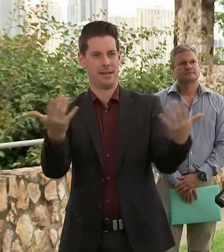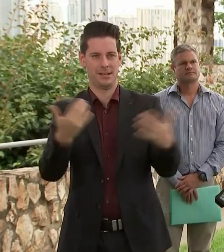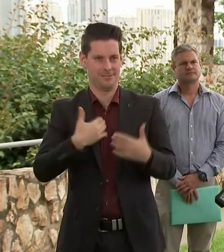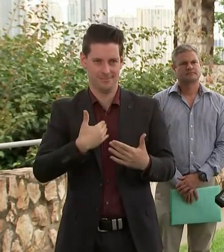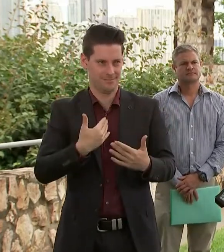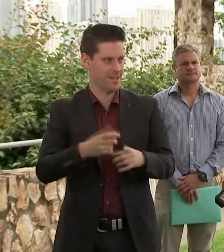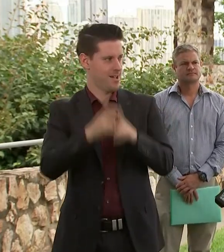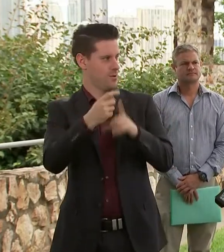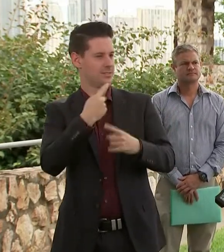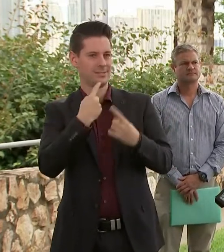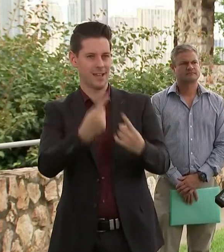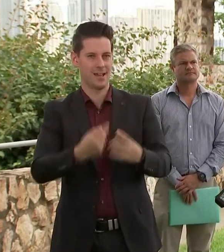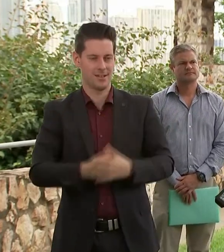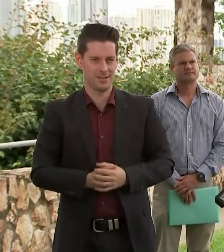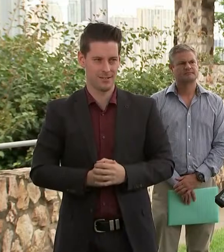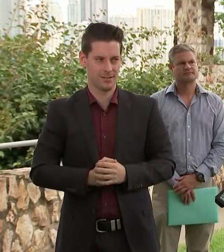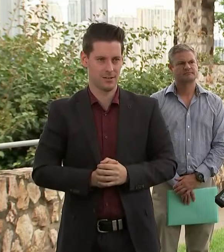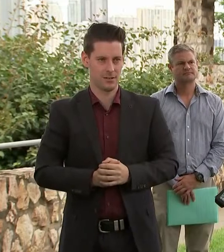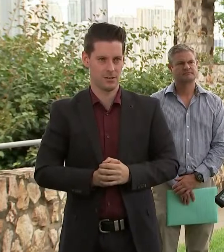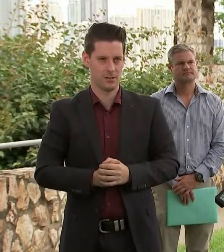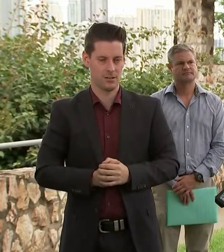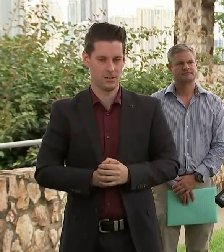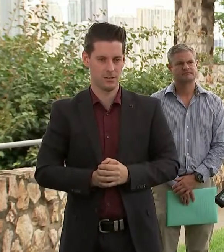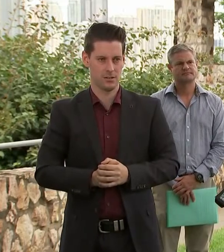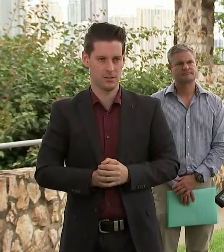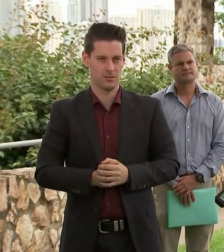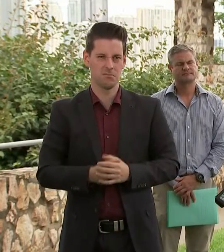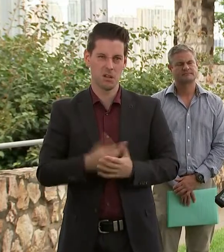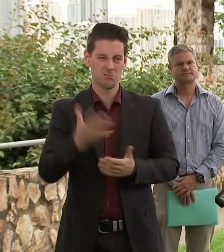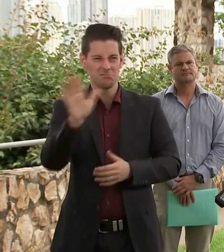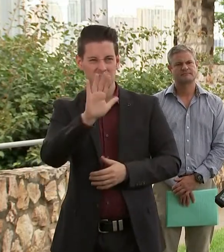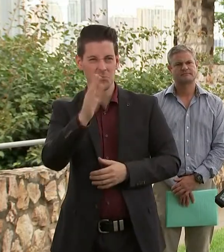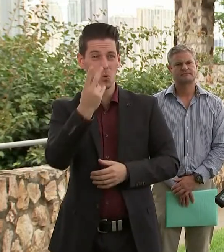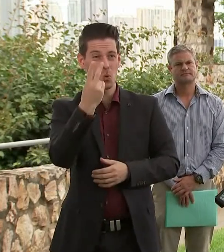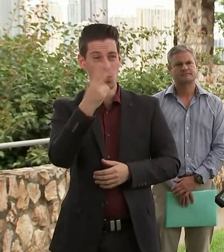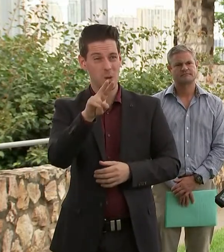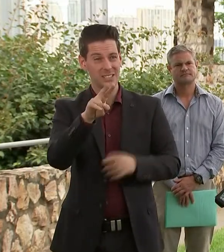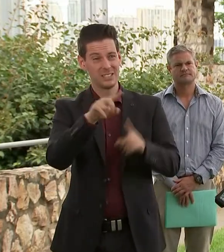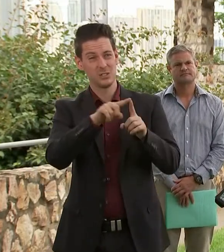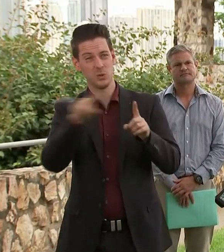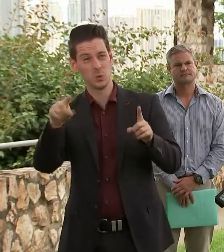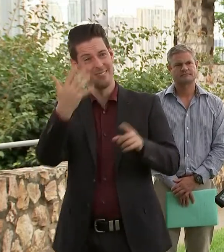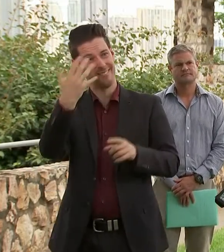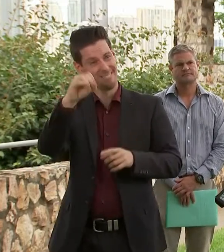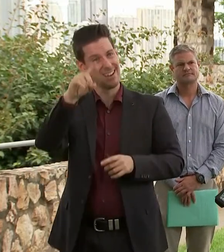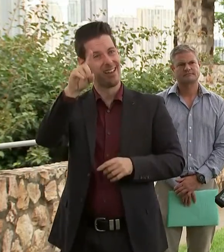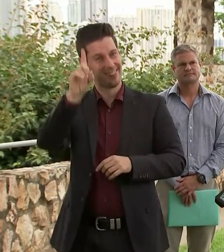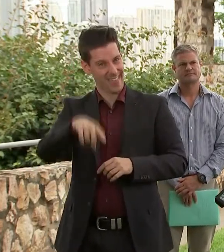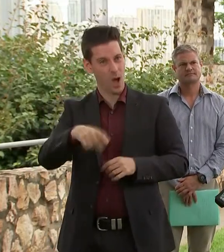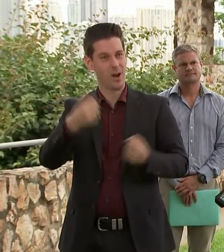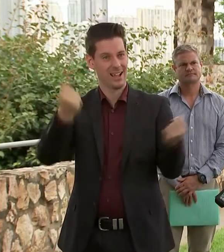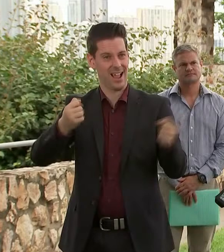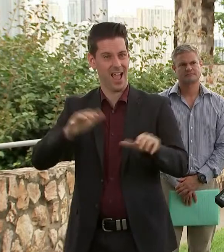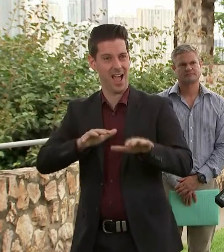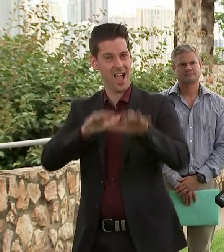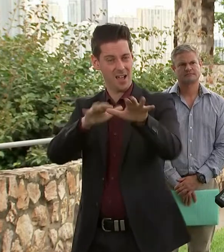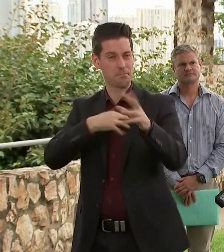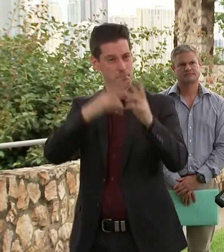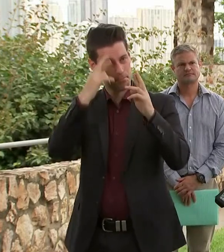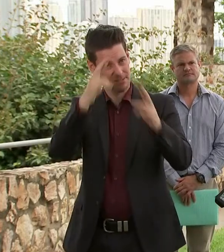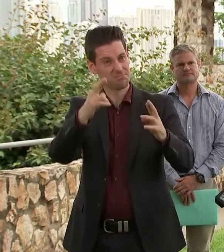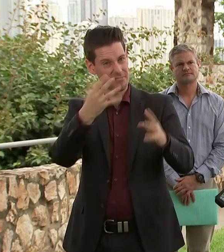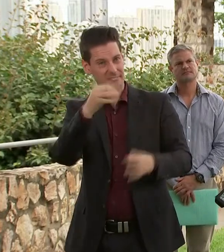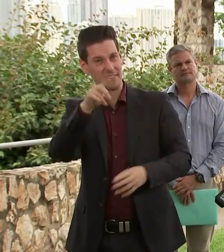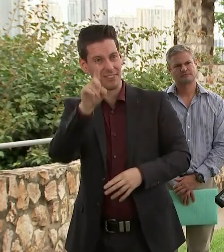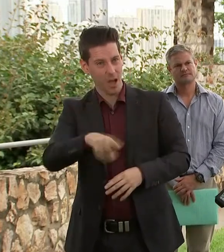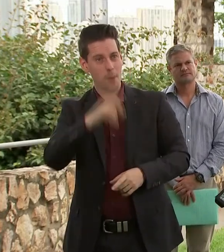by. But I know I could safely say anywhere between 20 to 40 or 50,000 additional vehicles. We don't